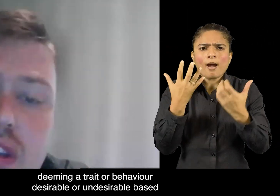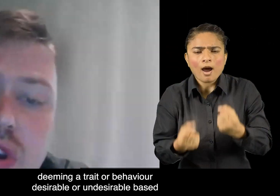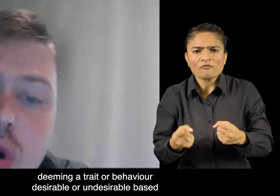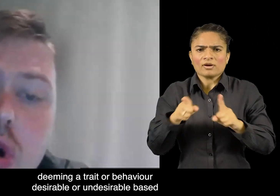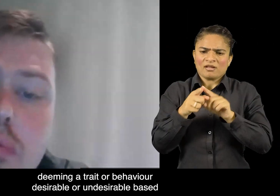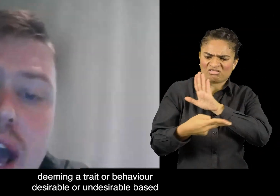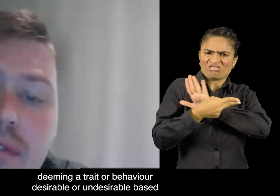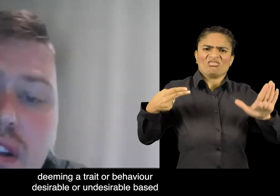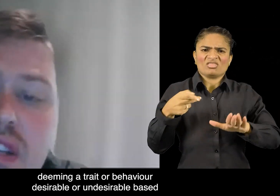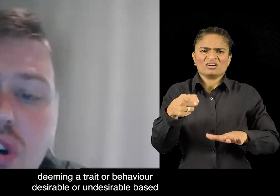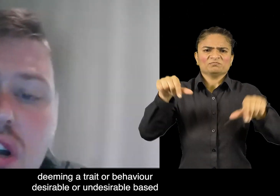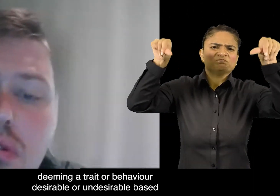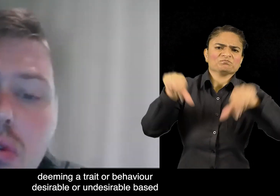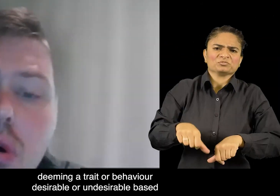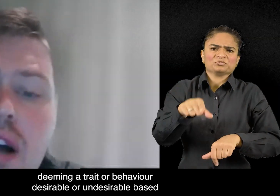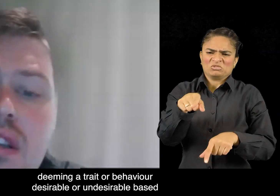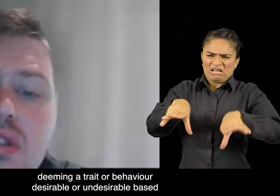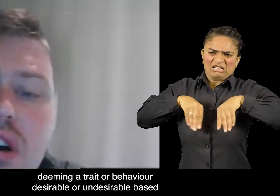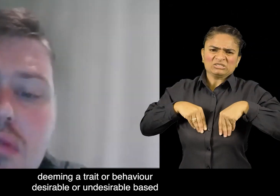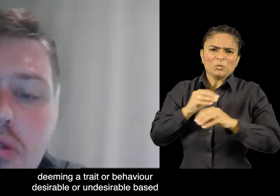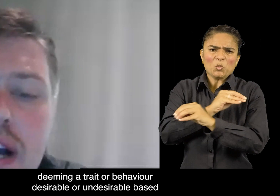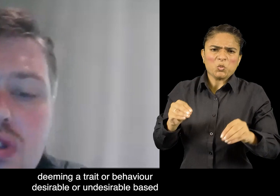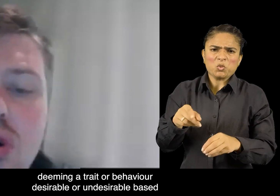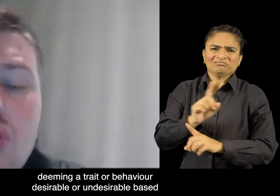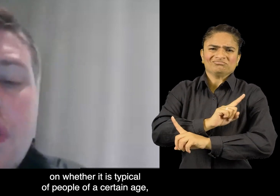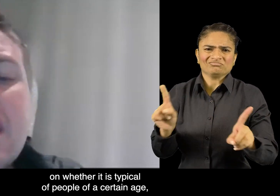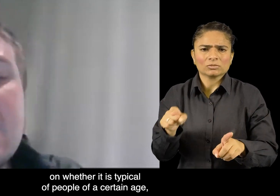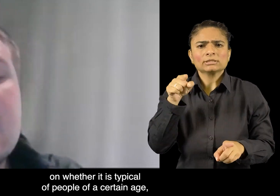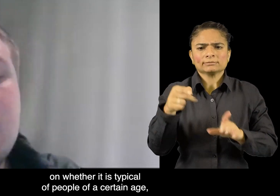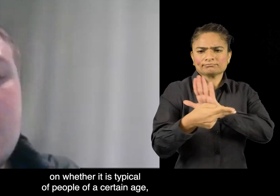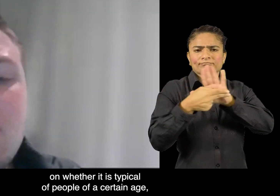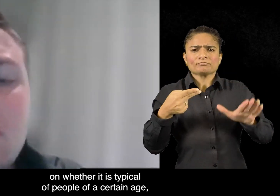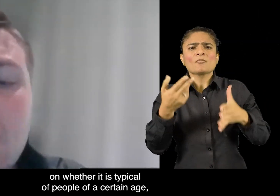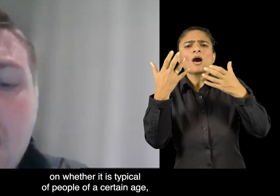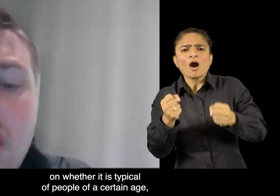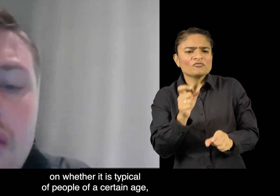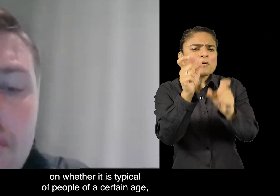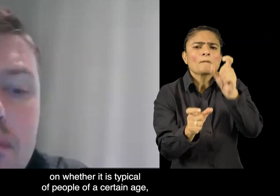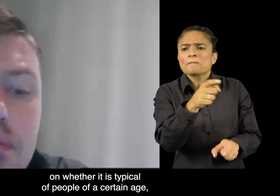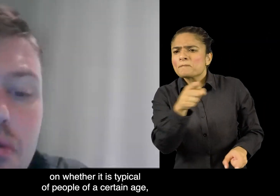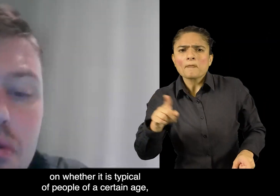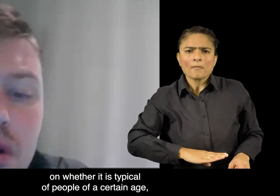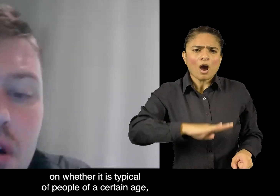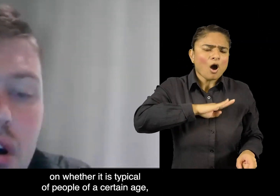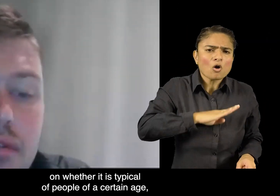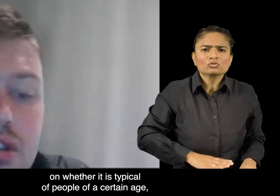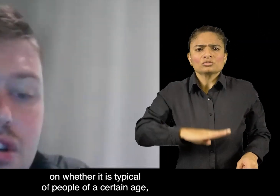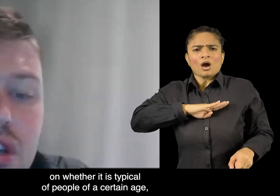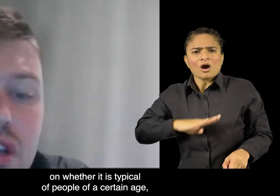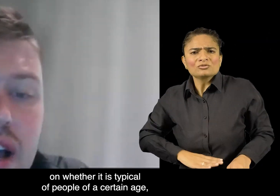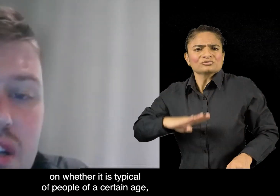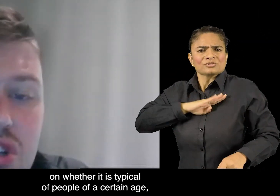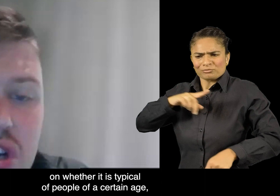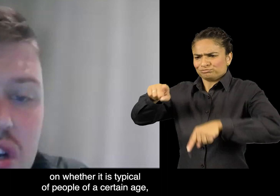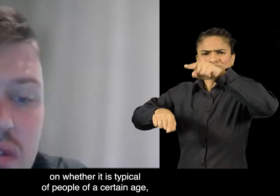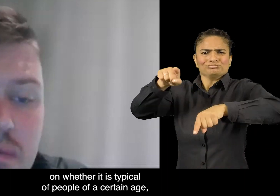a trait or behavior desirable or undesirable based on whether it is typical of people of a